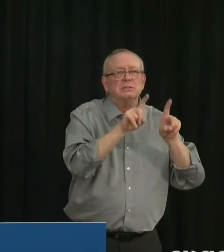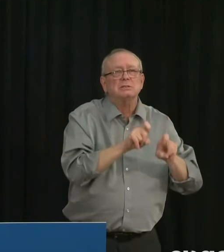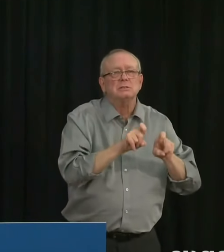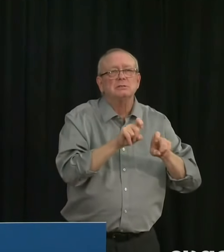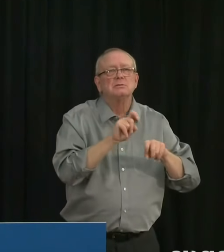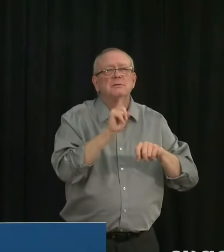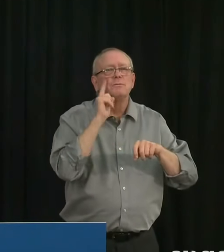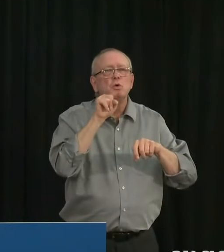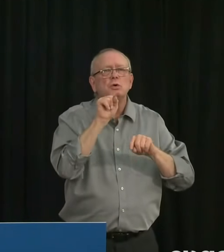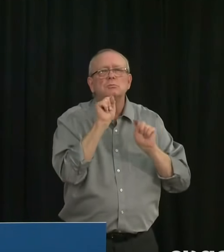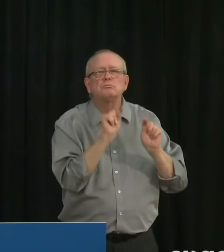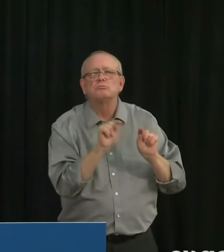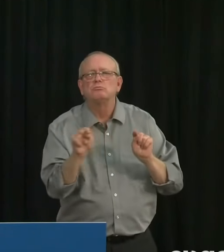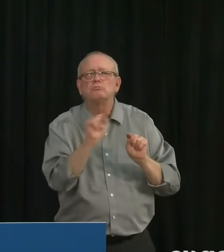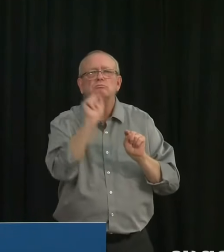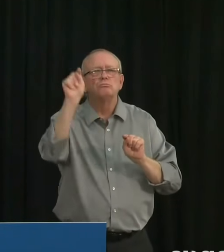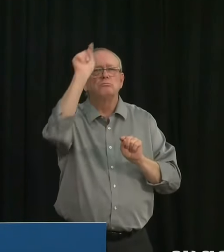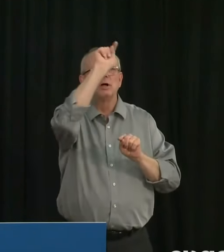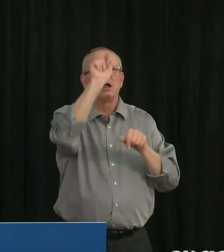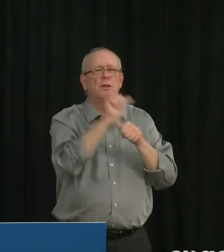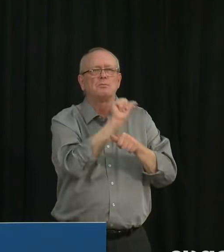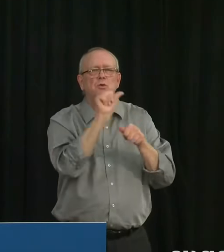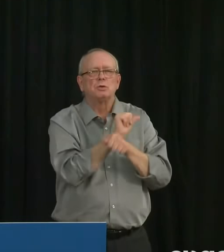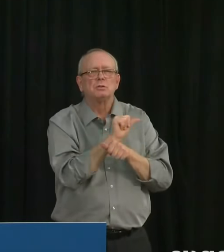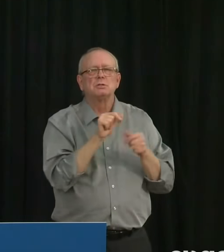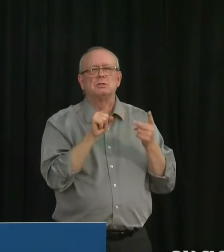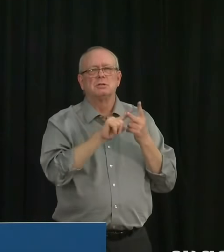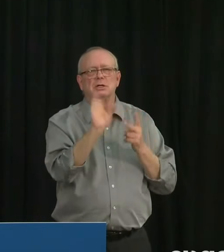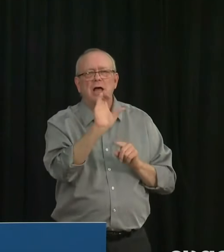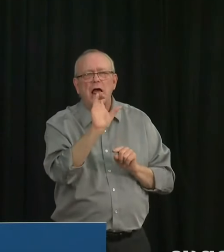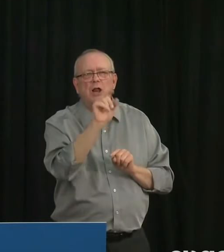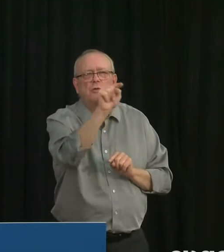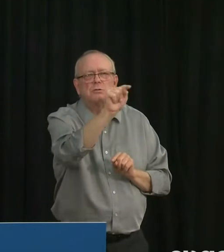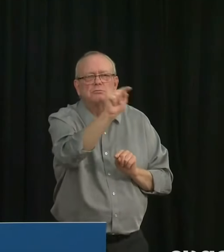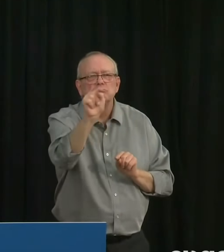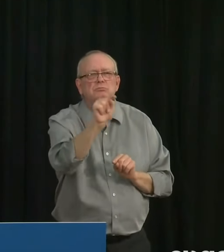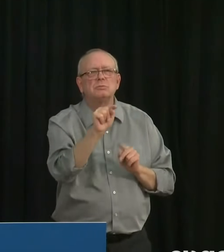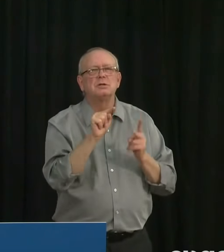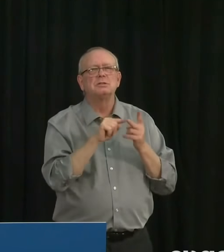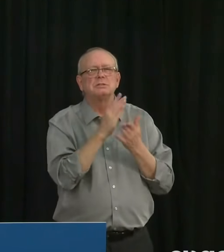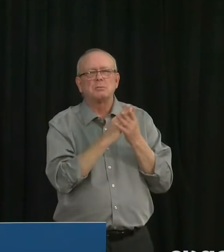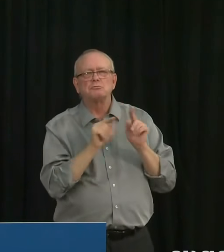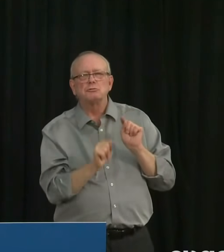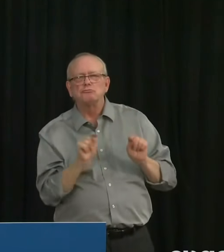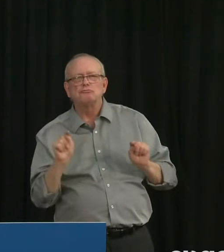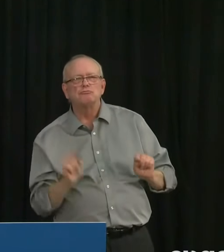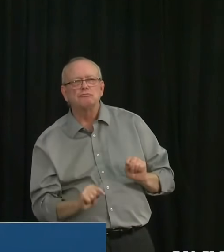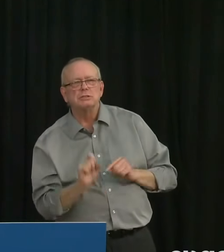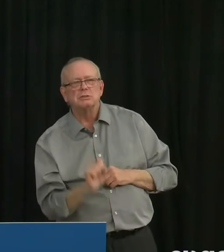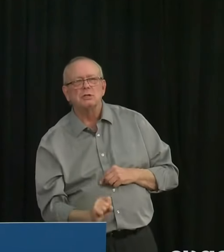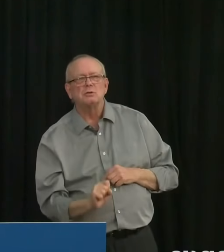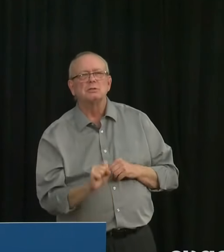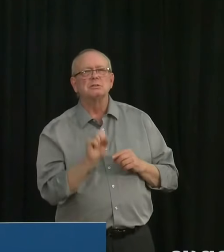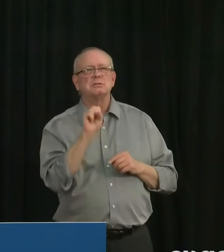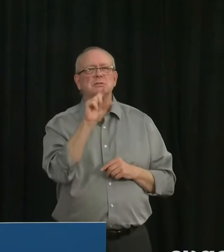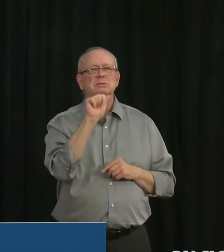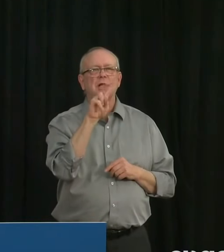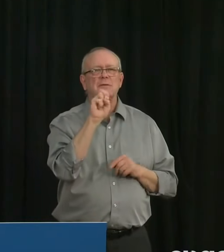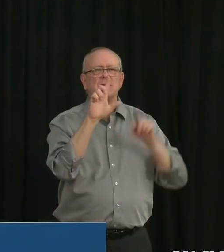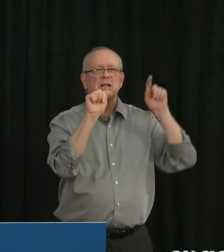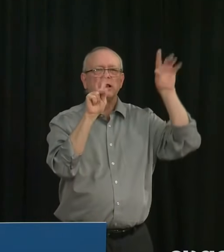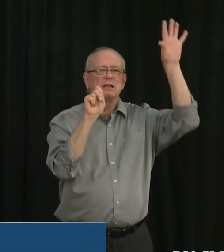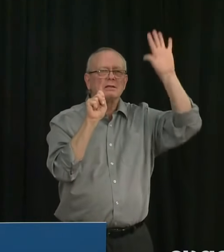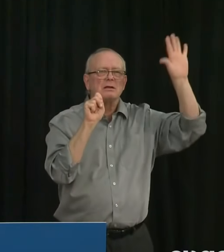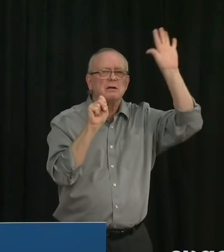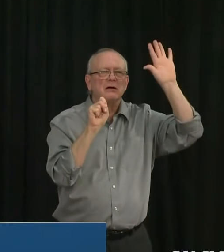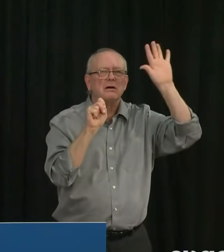including at assessment centres in Calgary, Edmonton, Slave Lake, and St. Paul. They'll also be piloted at the hospital